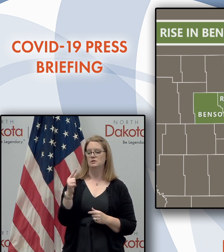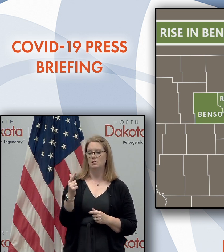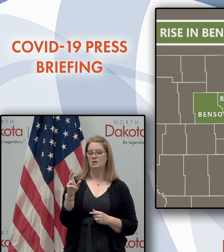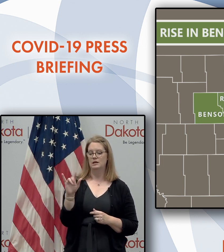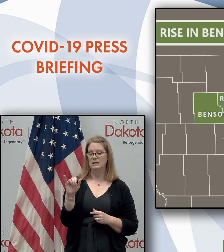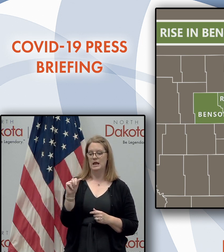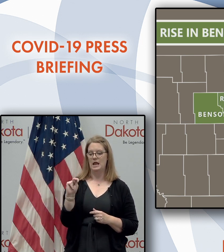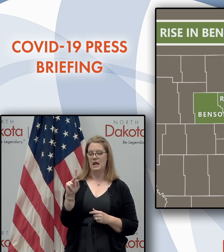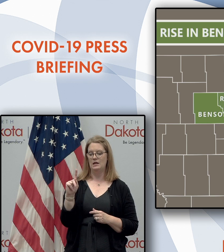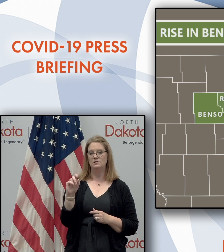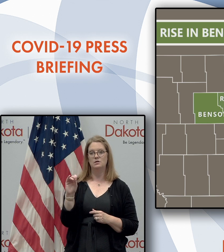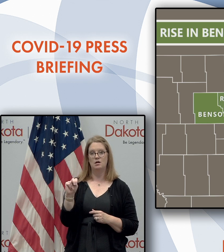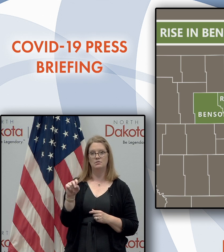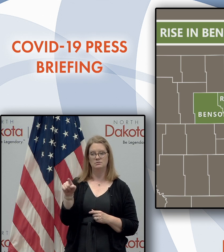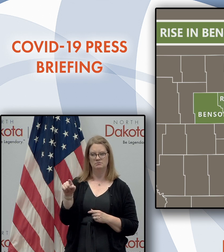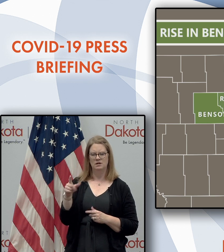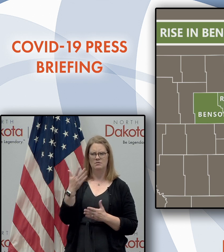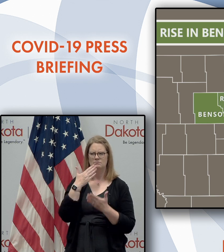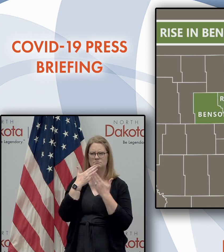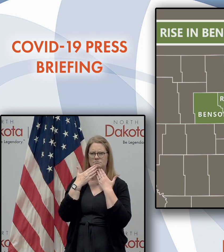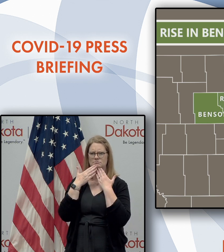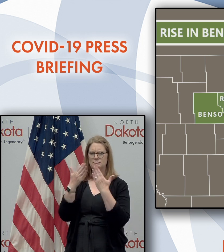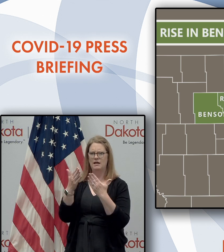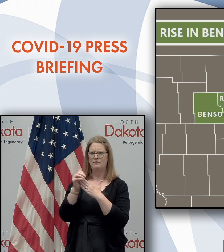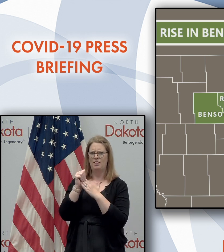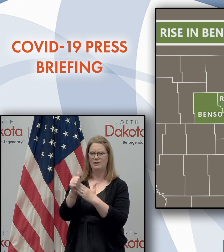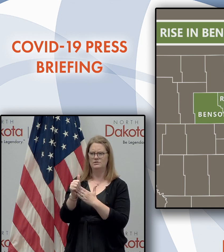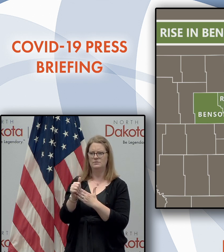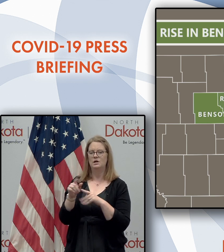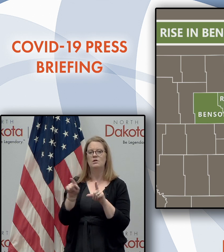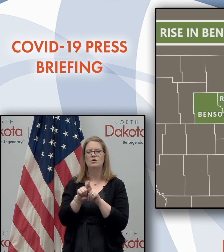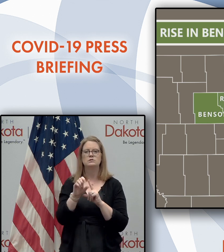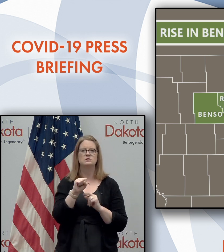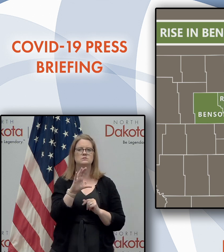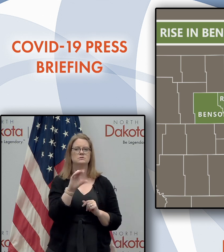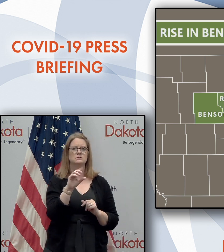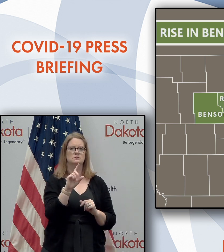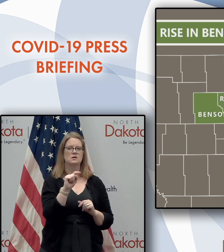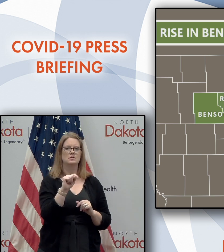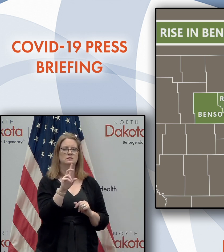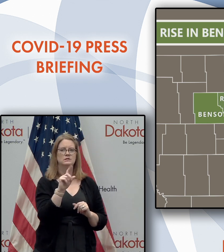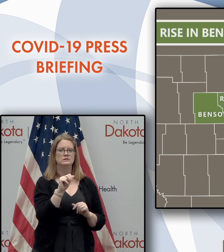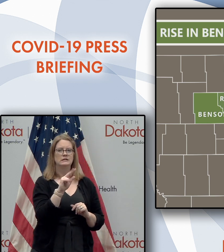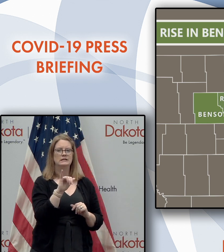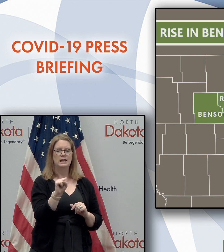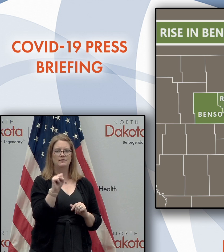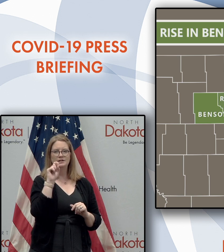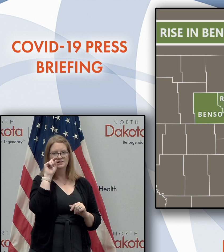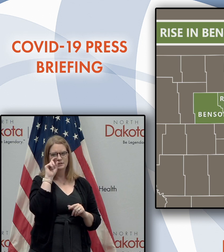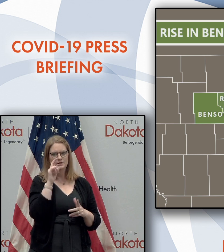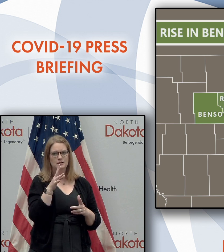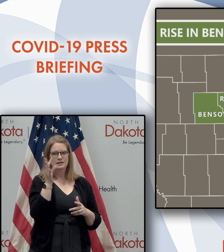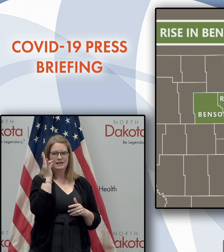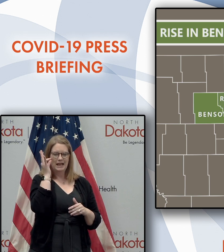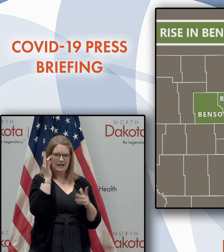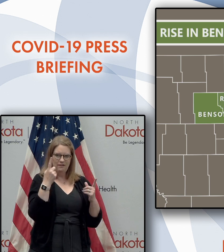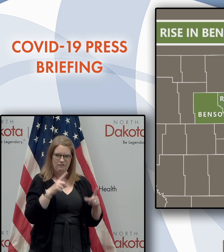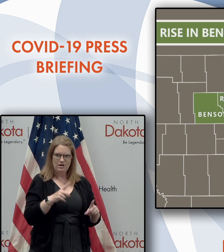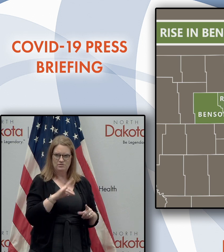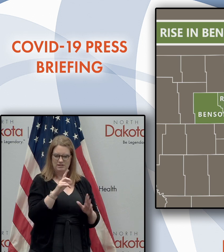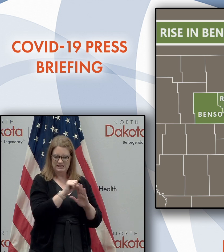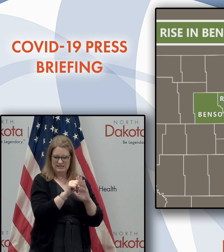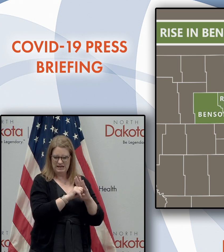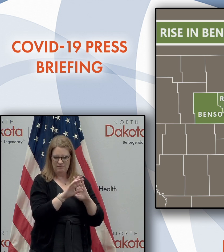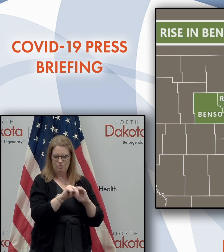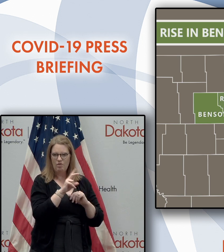Yankton, for the leadership that he's providing, and also Scott Davis, who leads Indian Affairs for the state of North Dakota as part